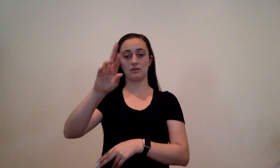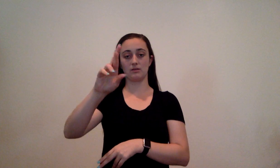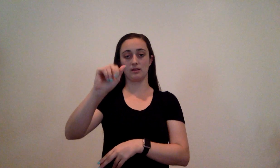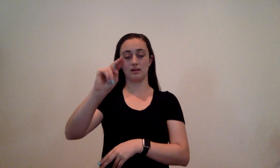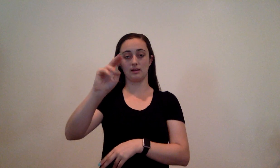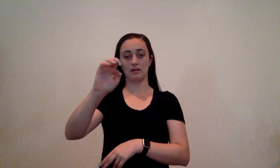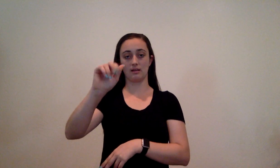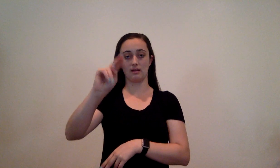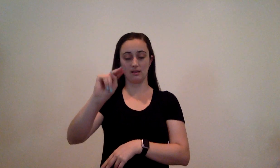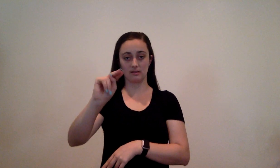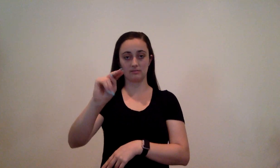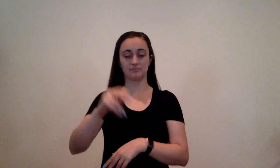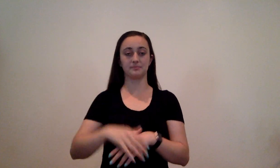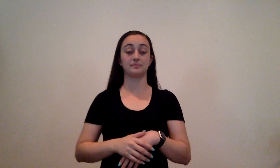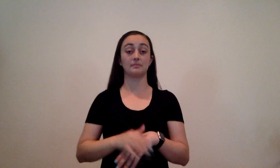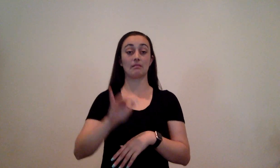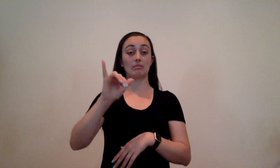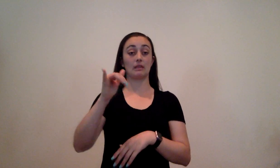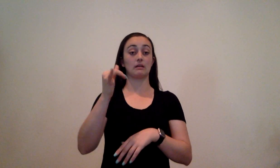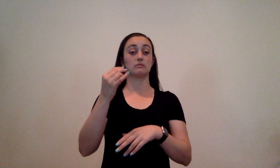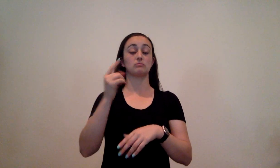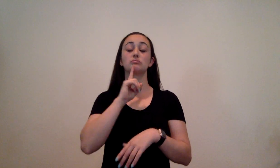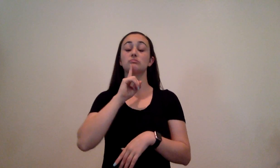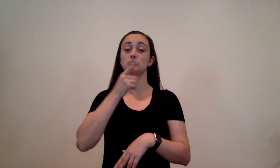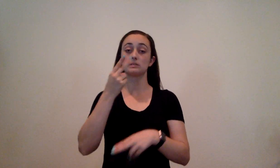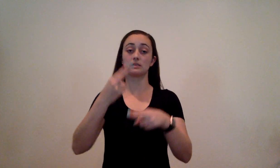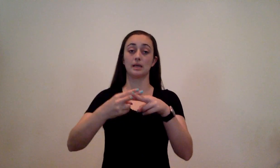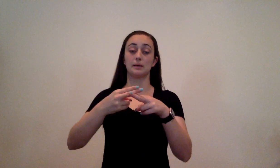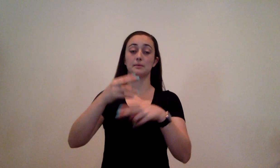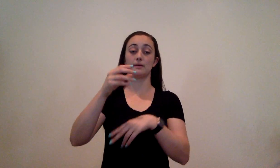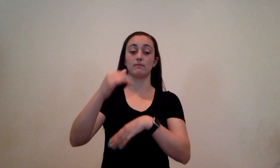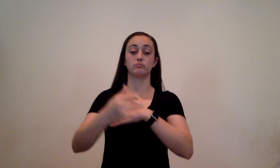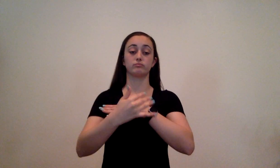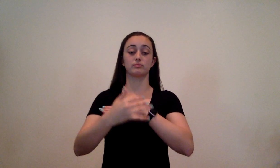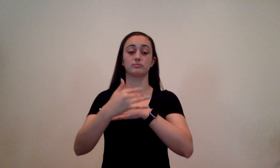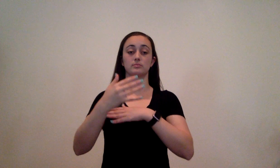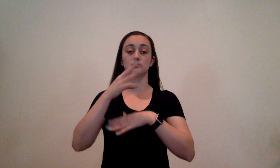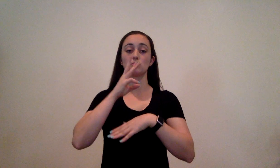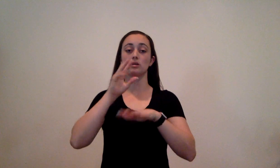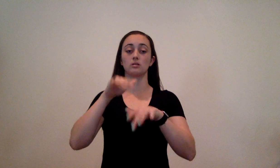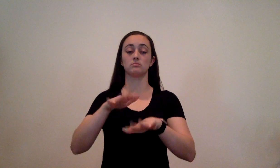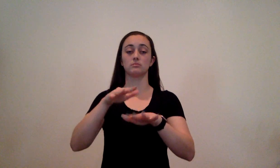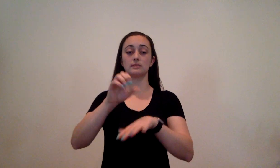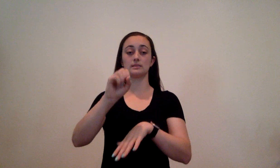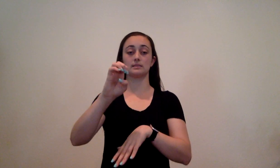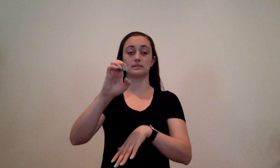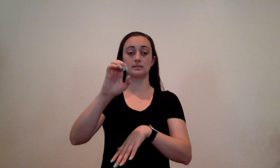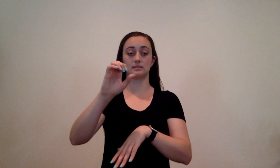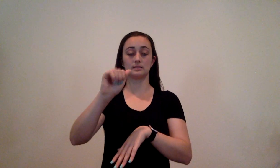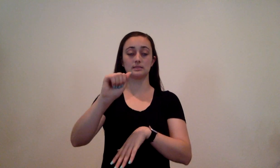the name of a sea, and the area of the sea where ancient Greece was called the Mediterranean